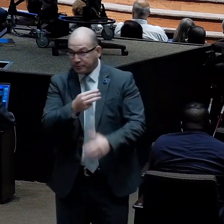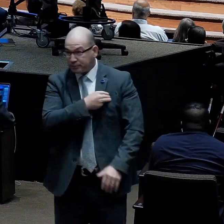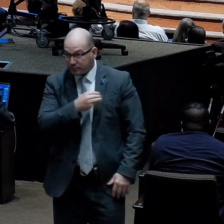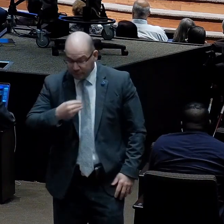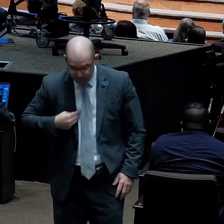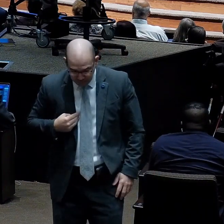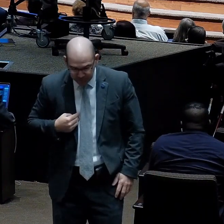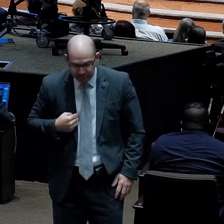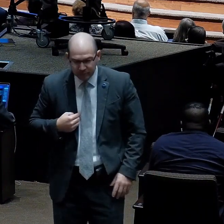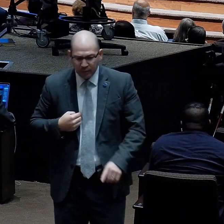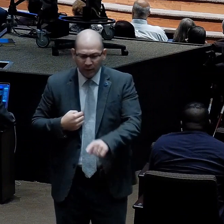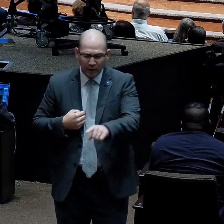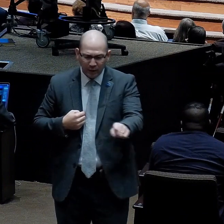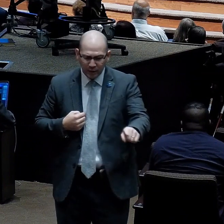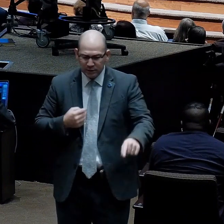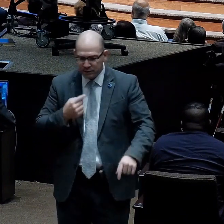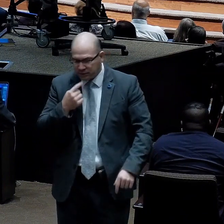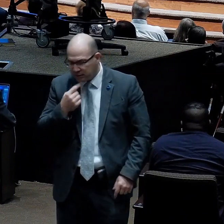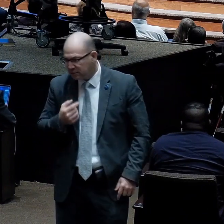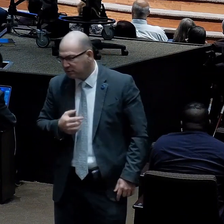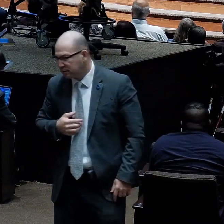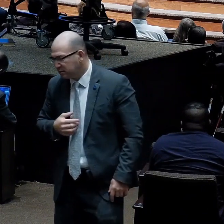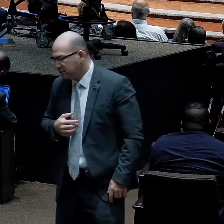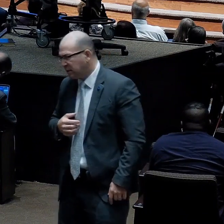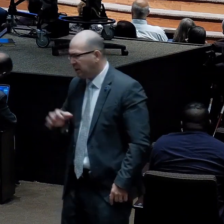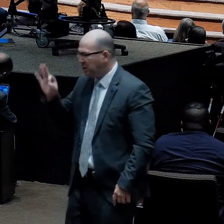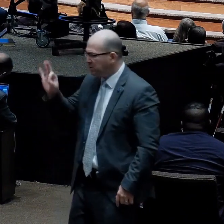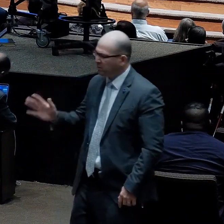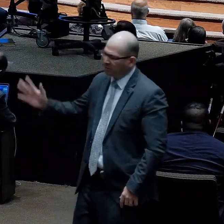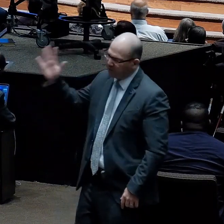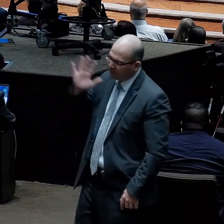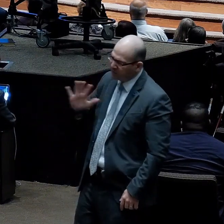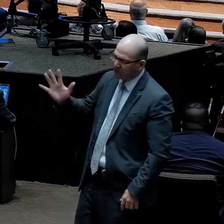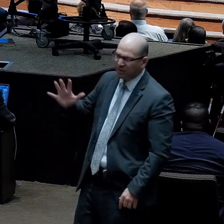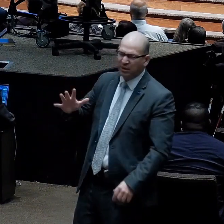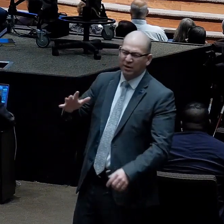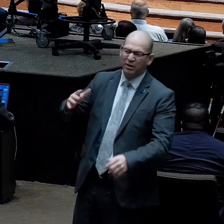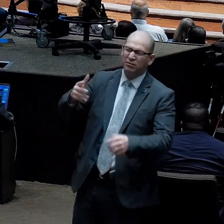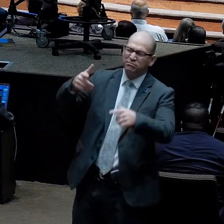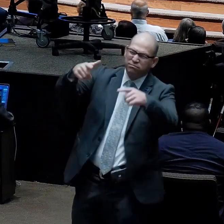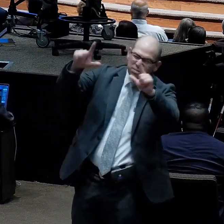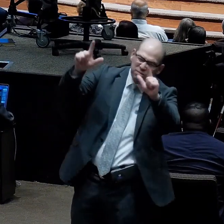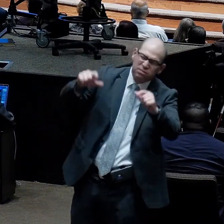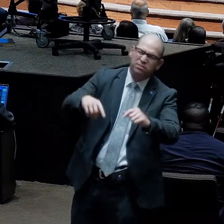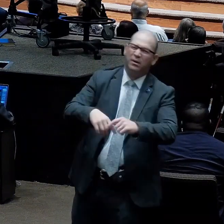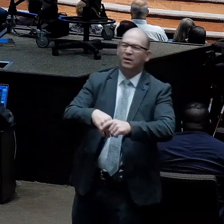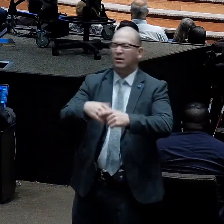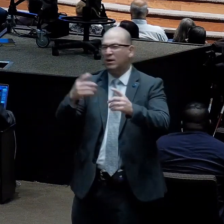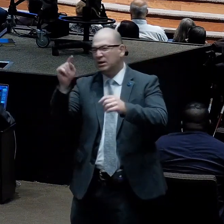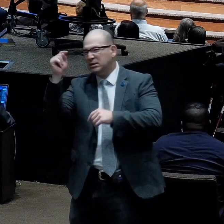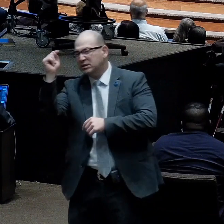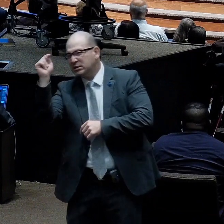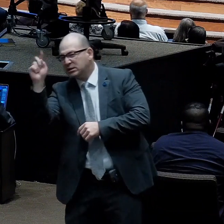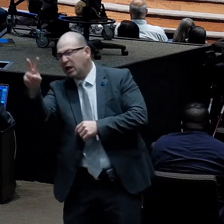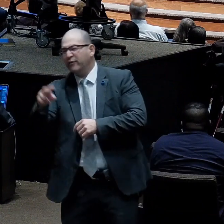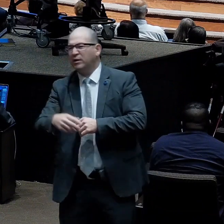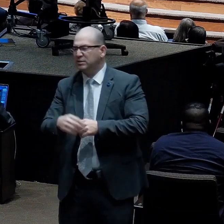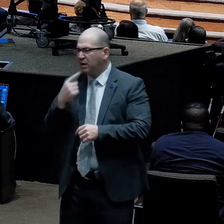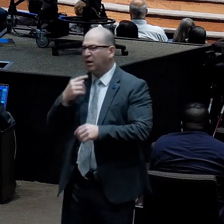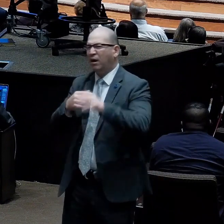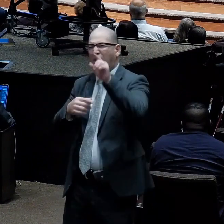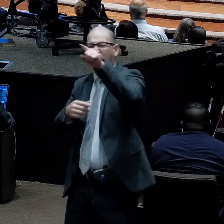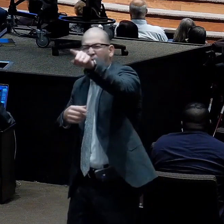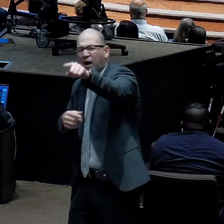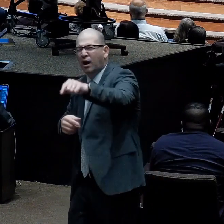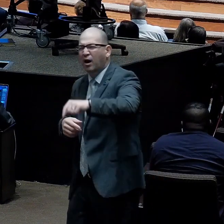and they'll talk about some preacher that they've seen out there, maybe on livestream or something, and they'll maybe kind of smugly say, Oh, man, he's really preaching